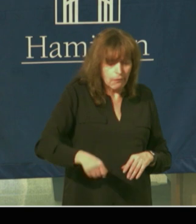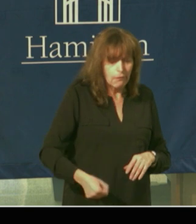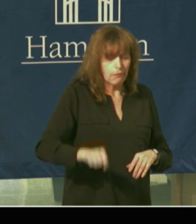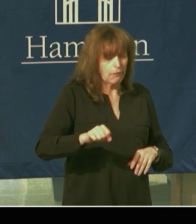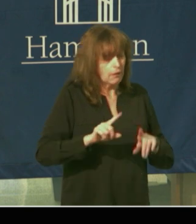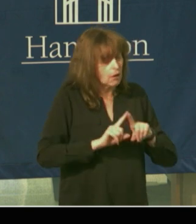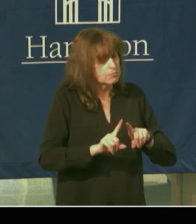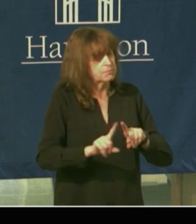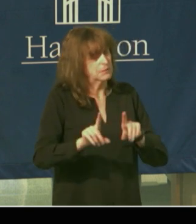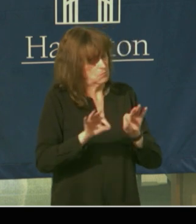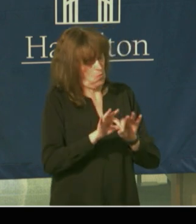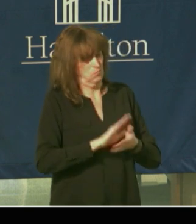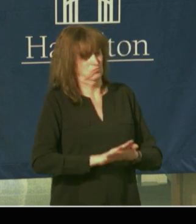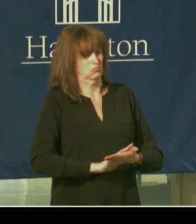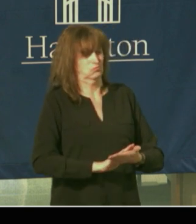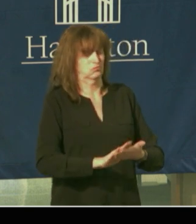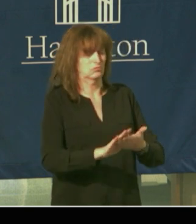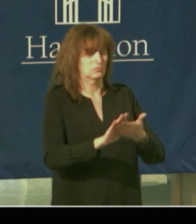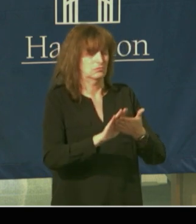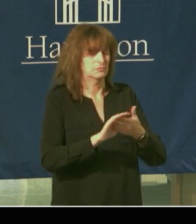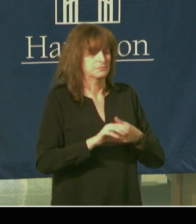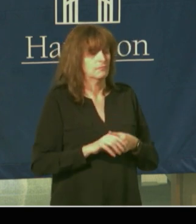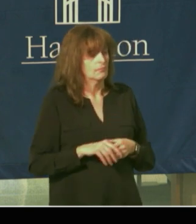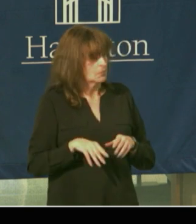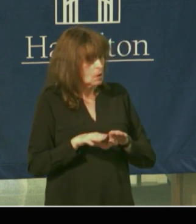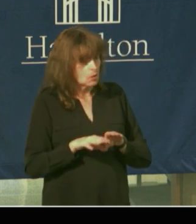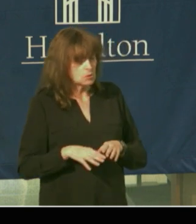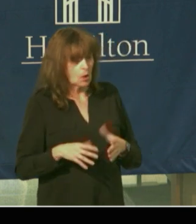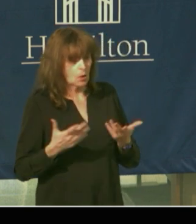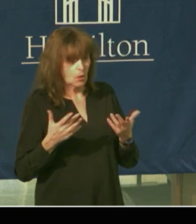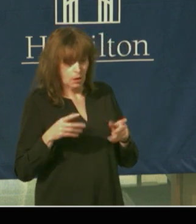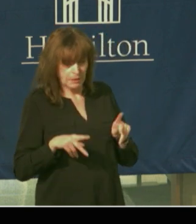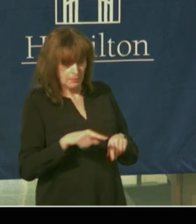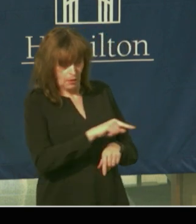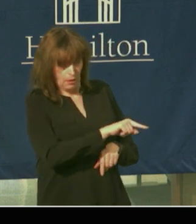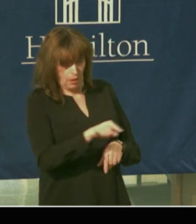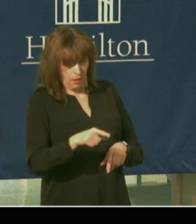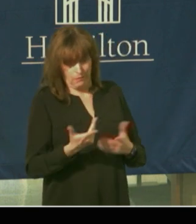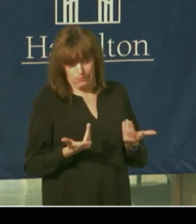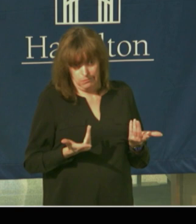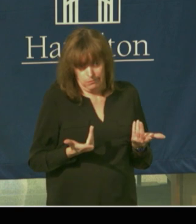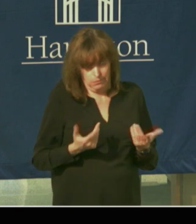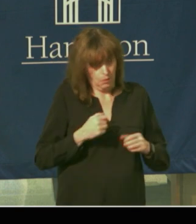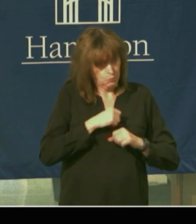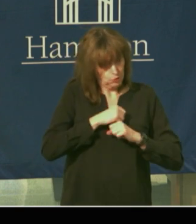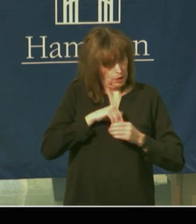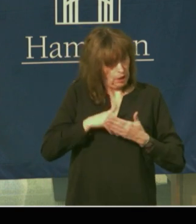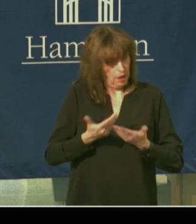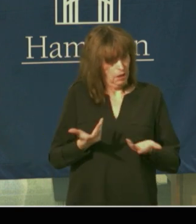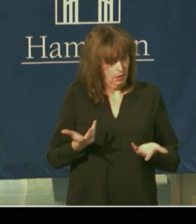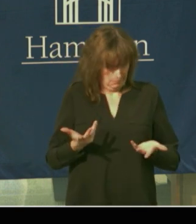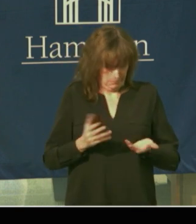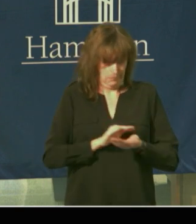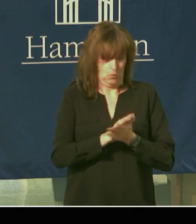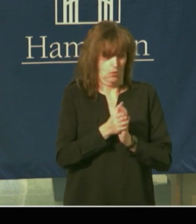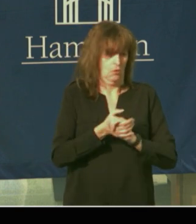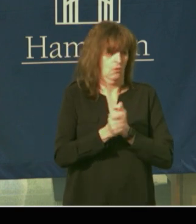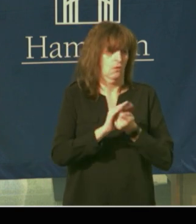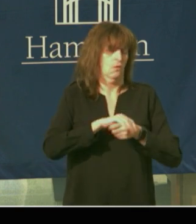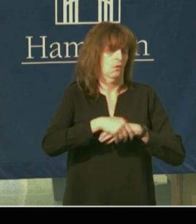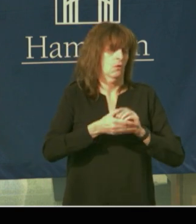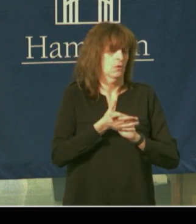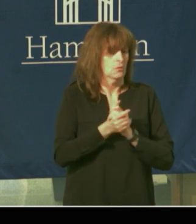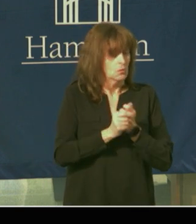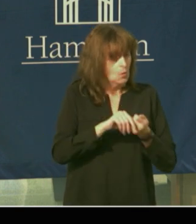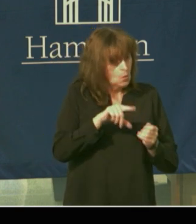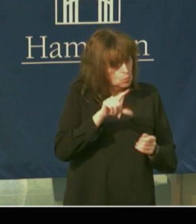the protection for themselves, frequently washing their hands 20 seconds with hot water and soap. I think, as Paul